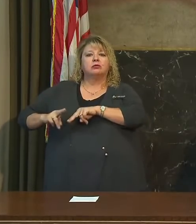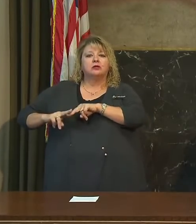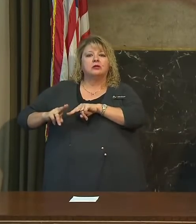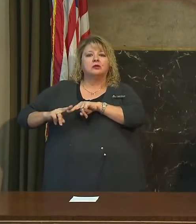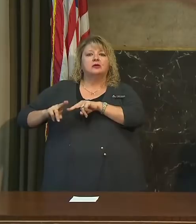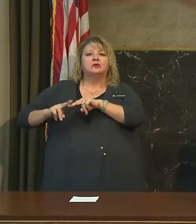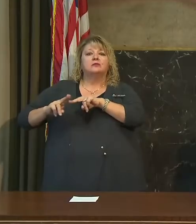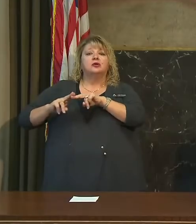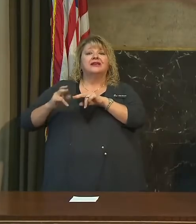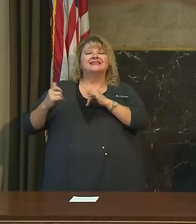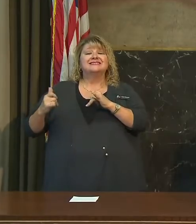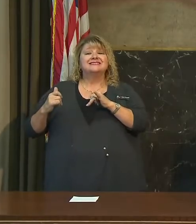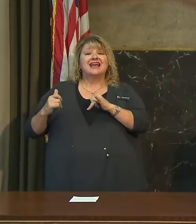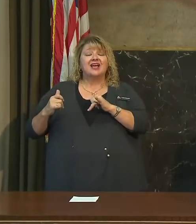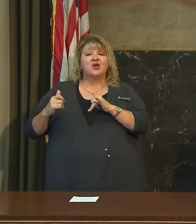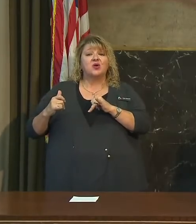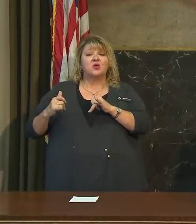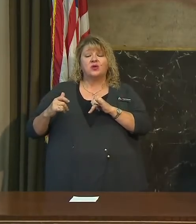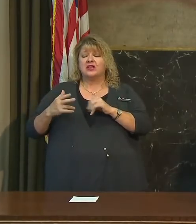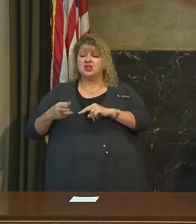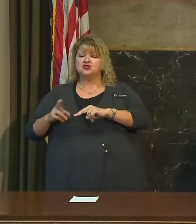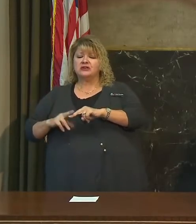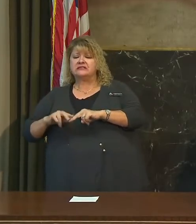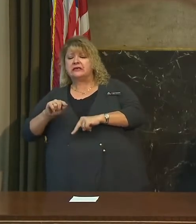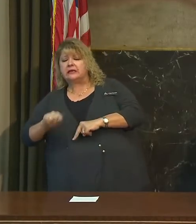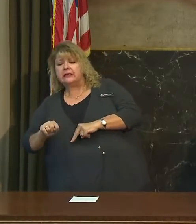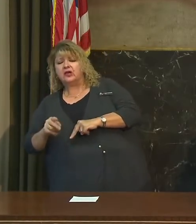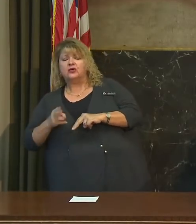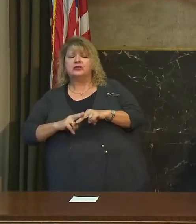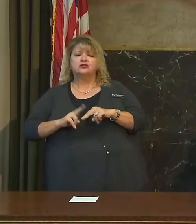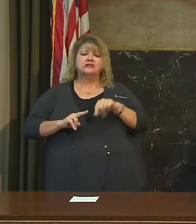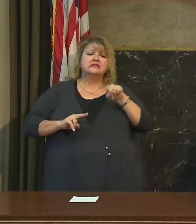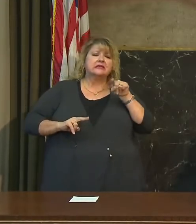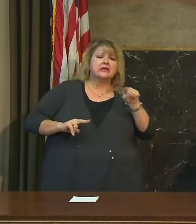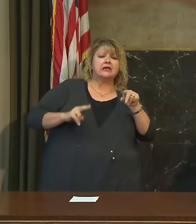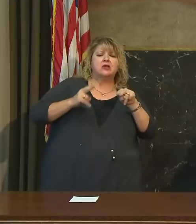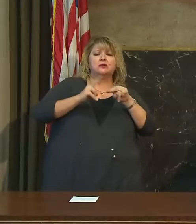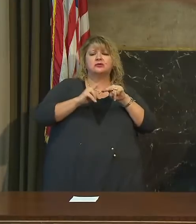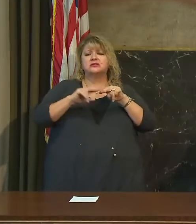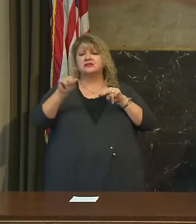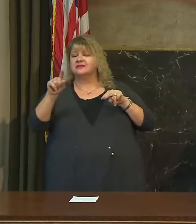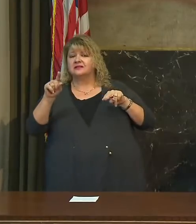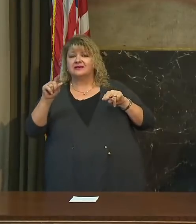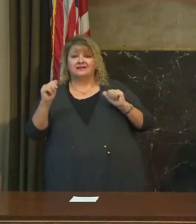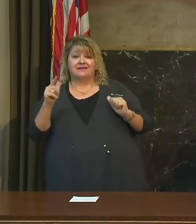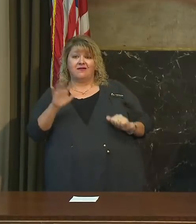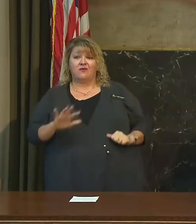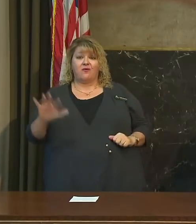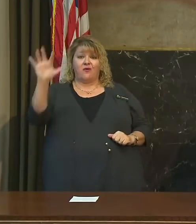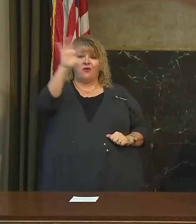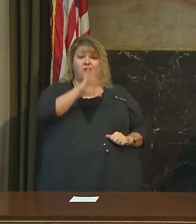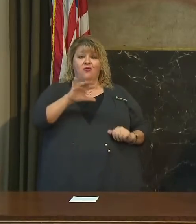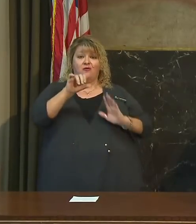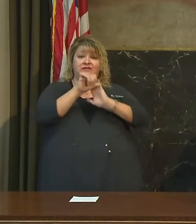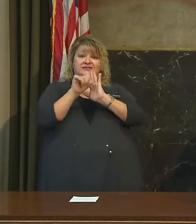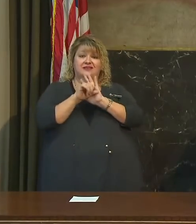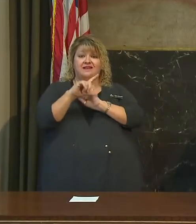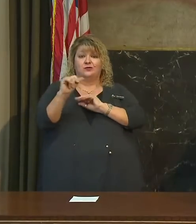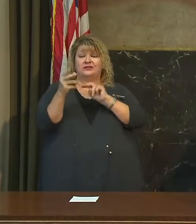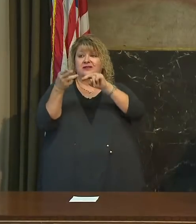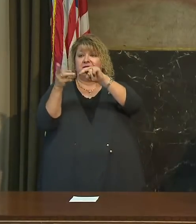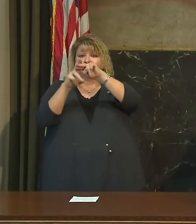now increasing in all regions of the state, just like numbers are increasing in all 50 states of our country.